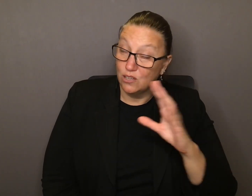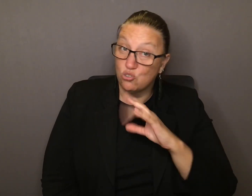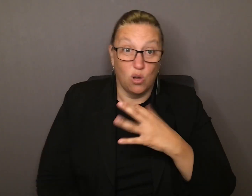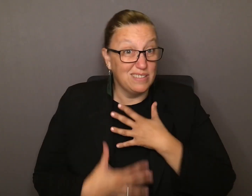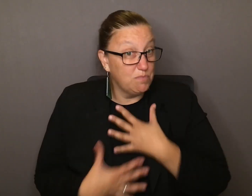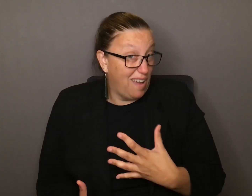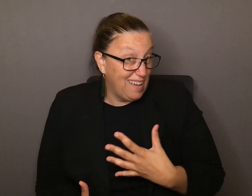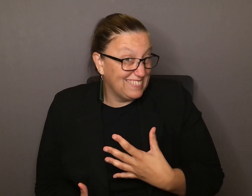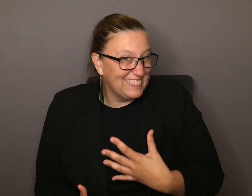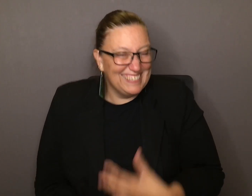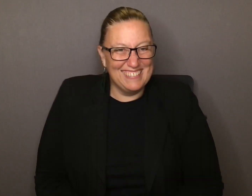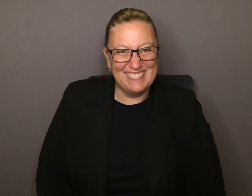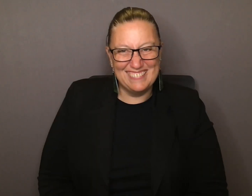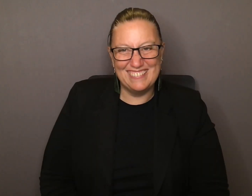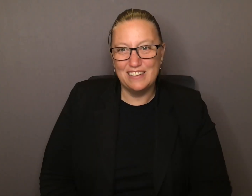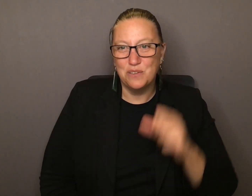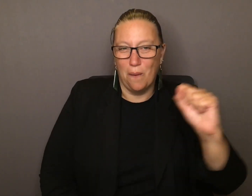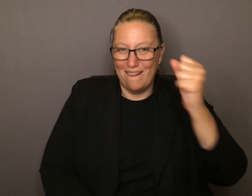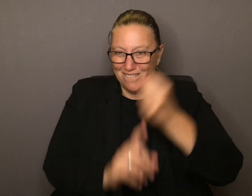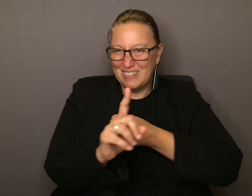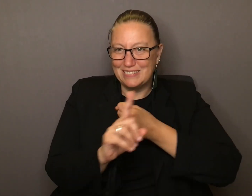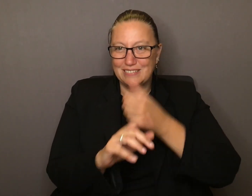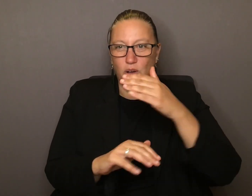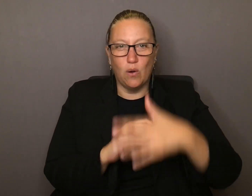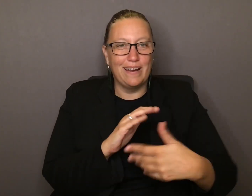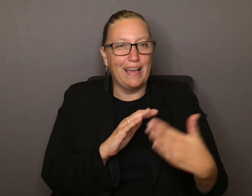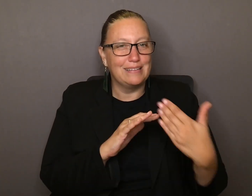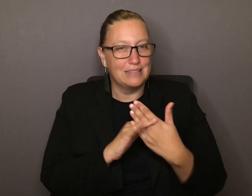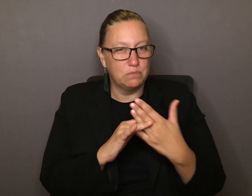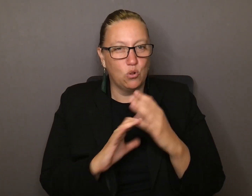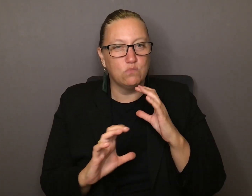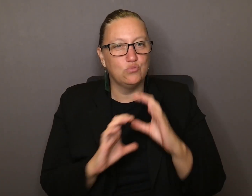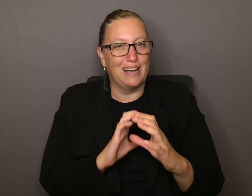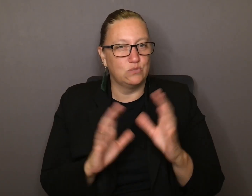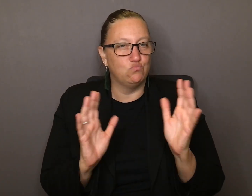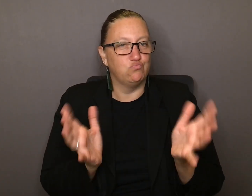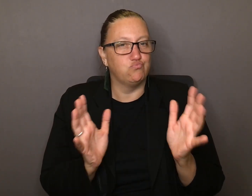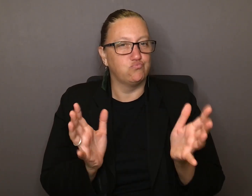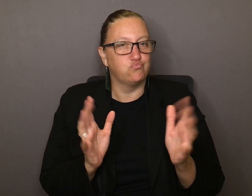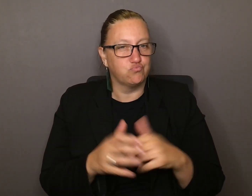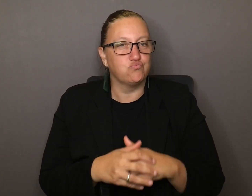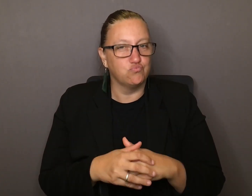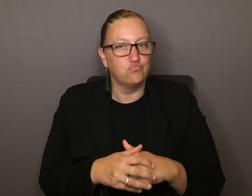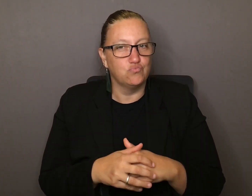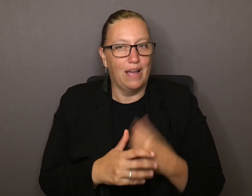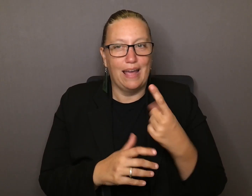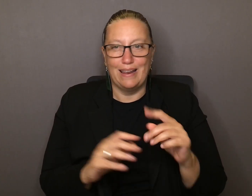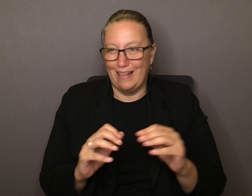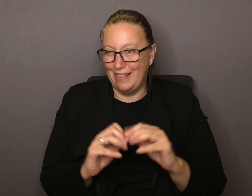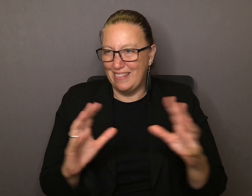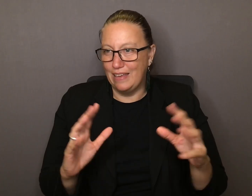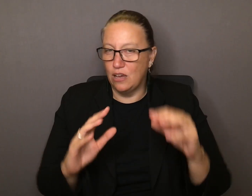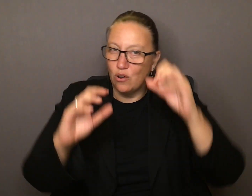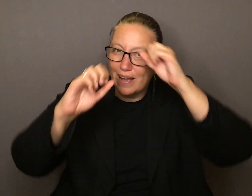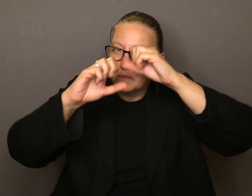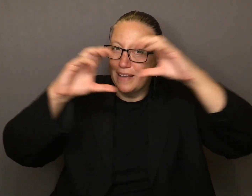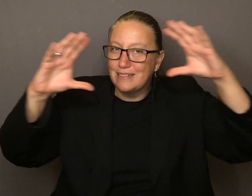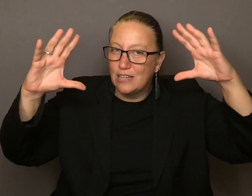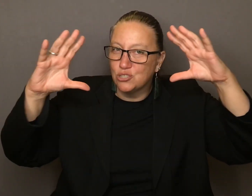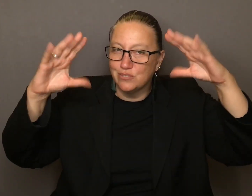Melanie. Your emphasis on accessible communication and clear expectations is such a practical